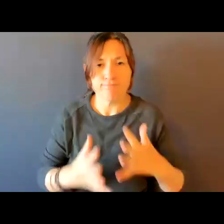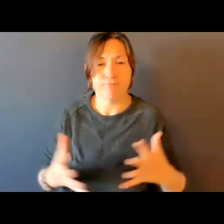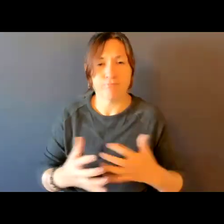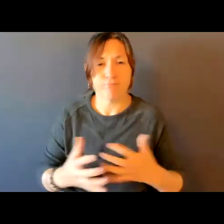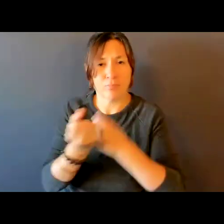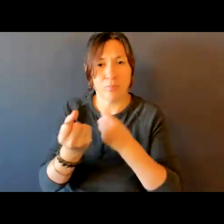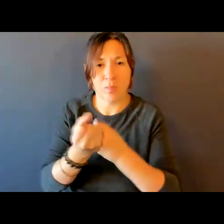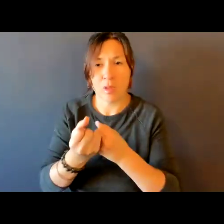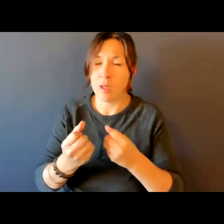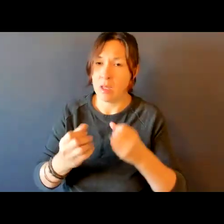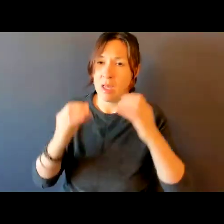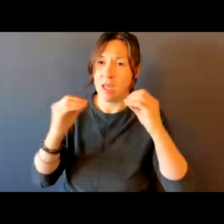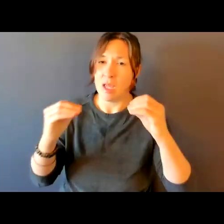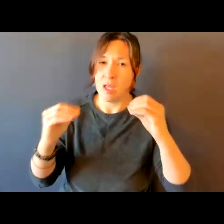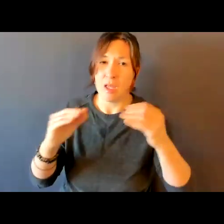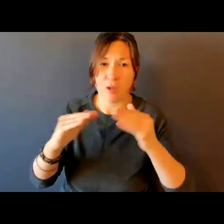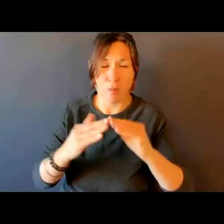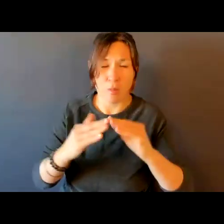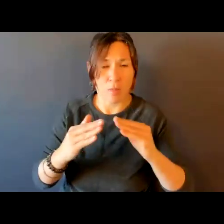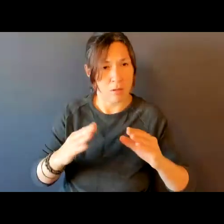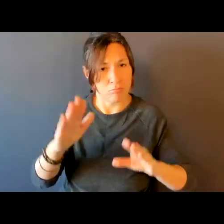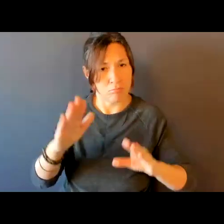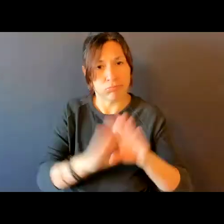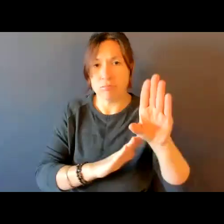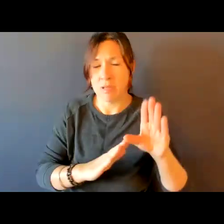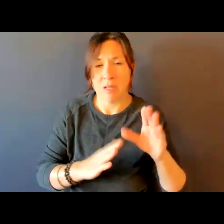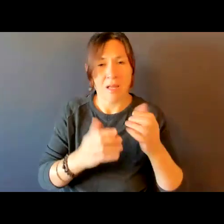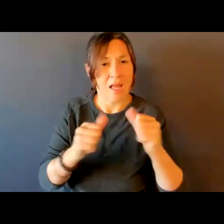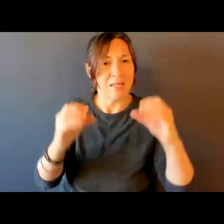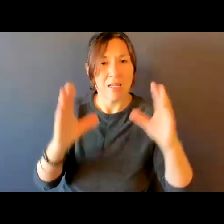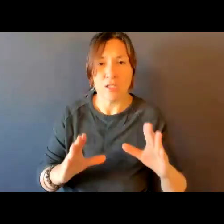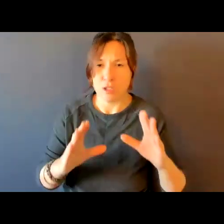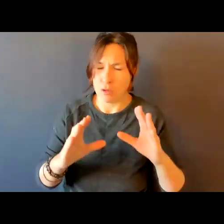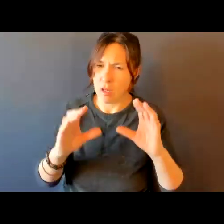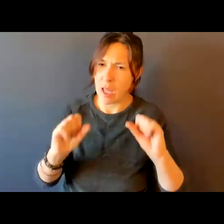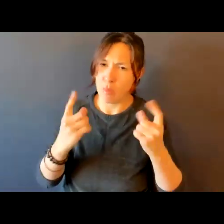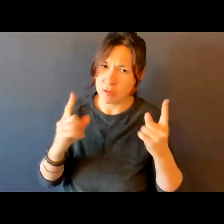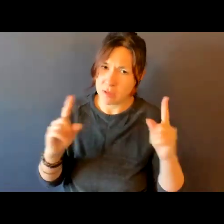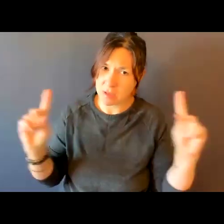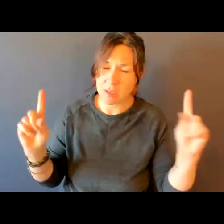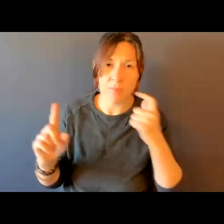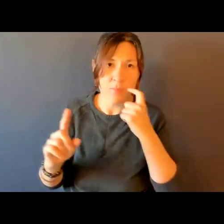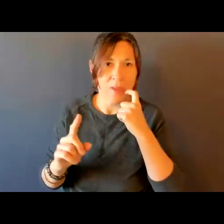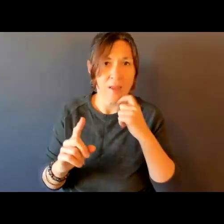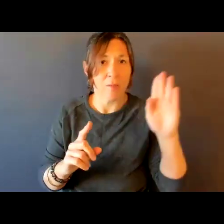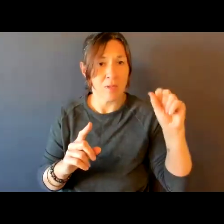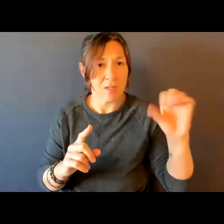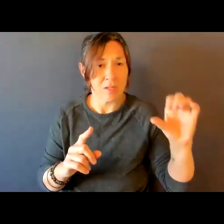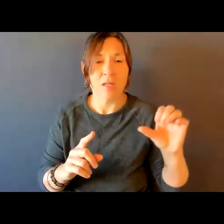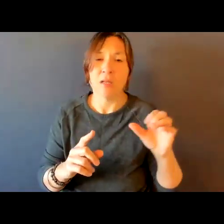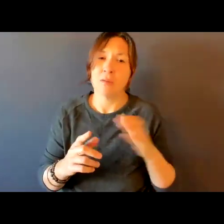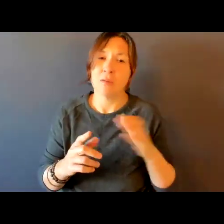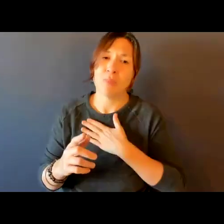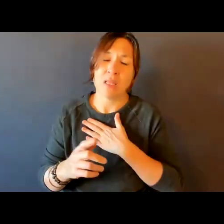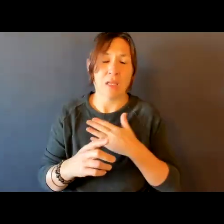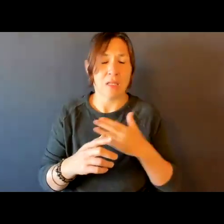where every teacher, regardless of background, is empowered to succeed. Boston School Committee, I urge you to meet the demands of the BTU. Thank